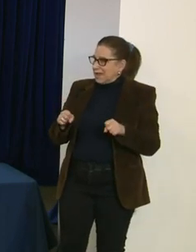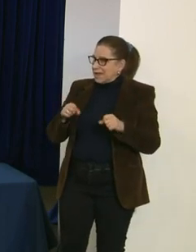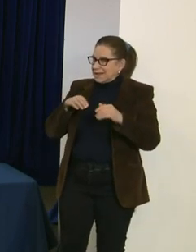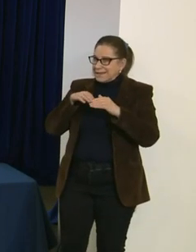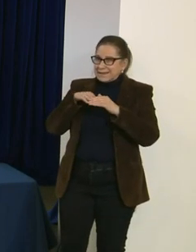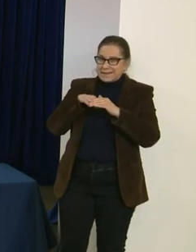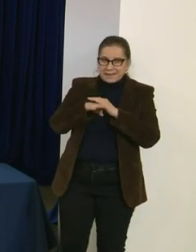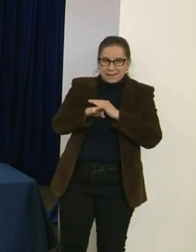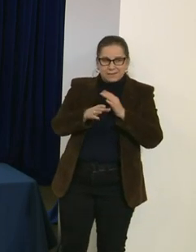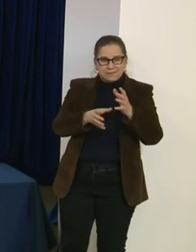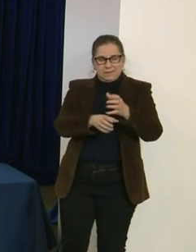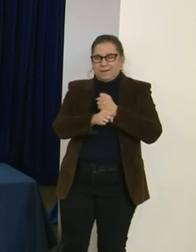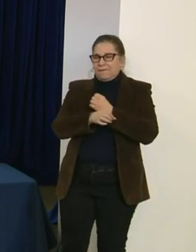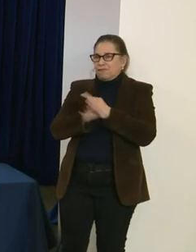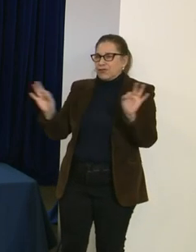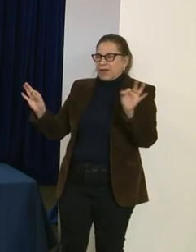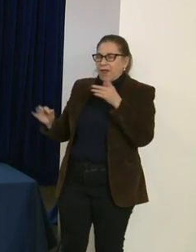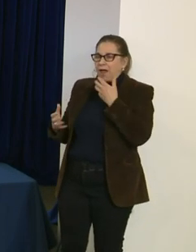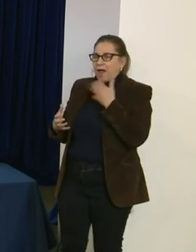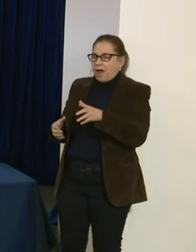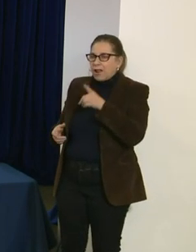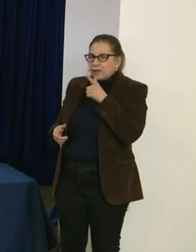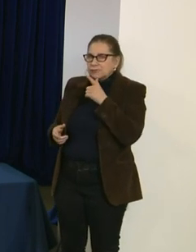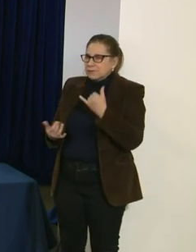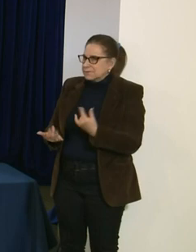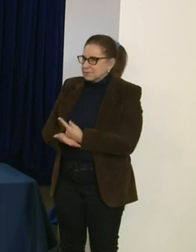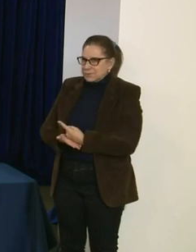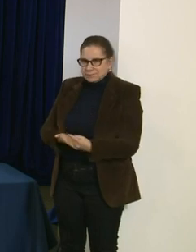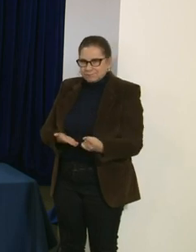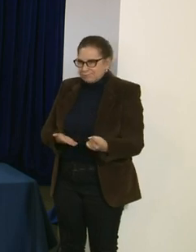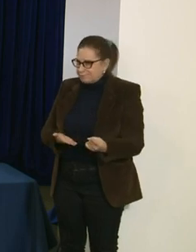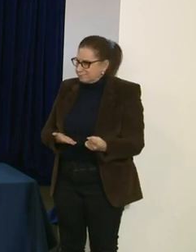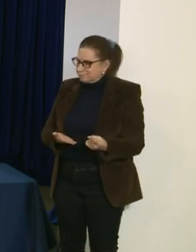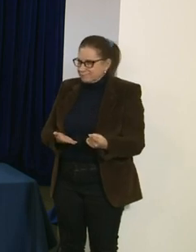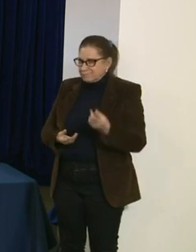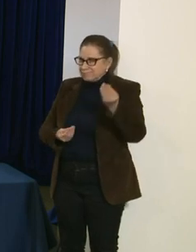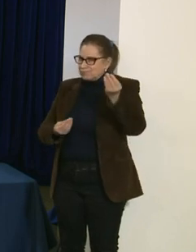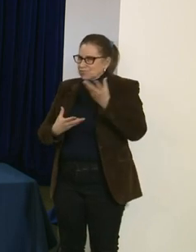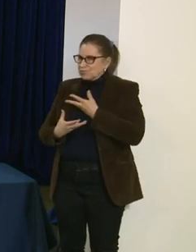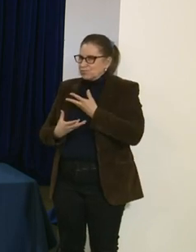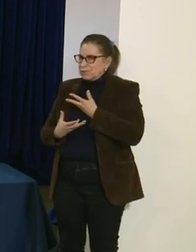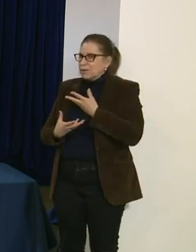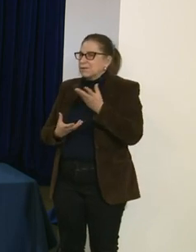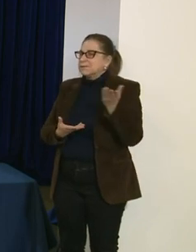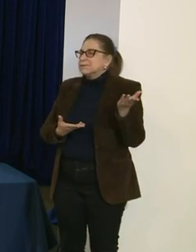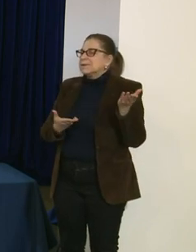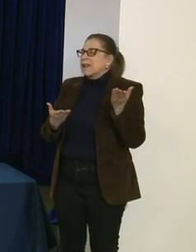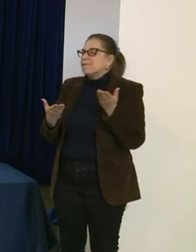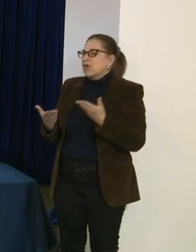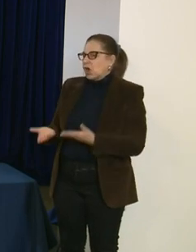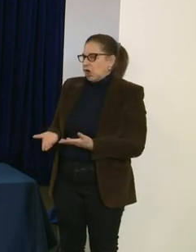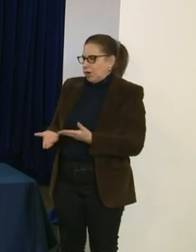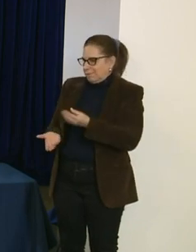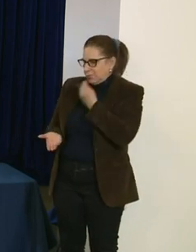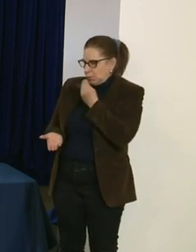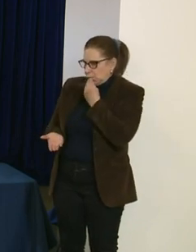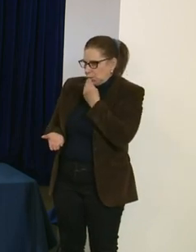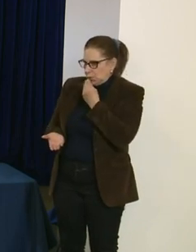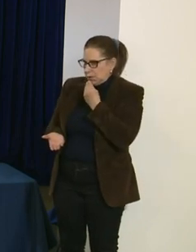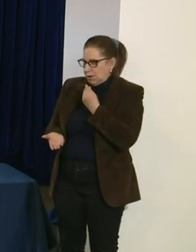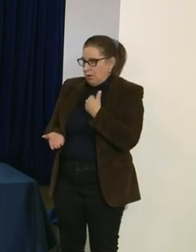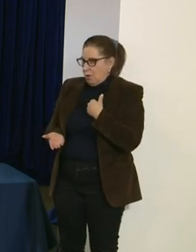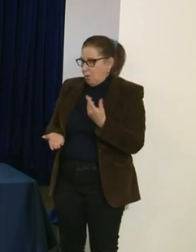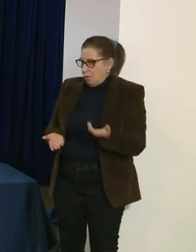told for this week that they would deliver the meals to us. So I was just calling to see